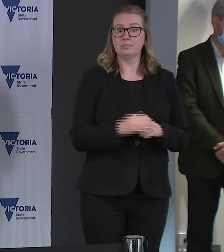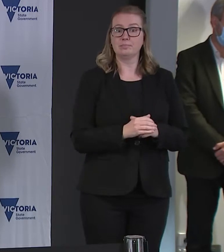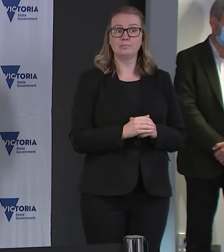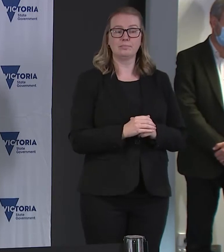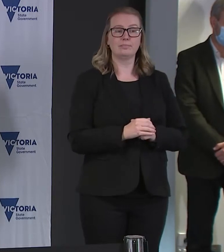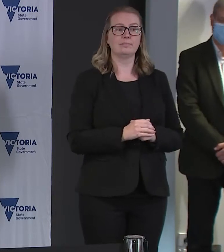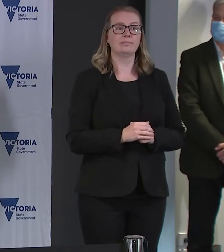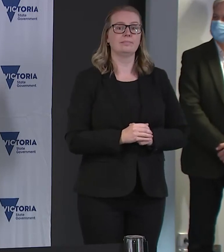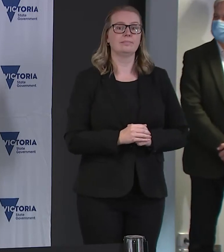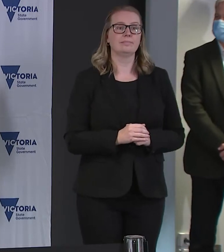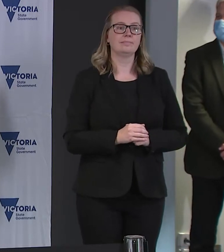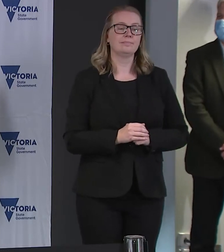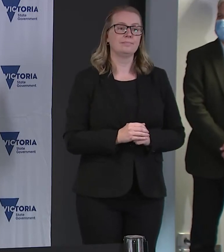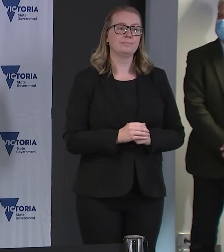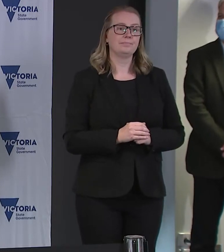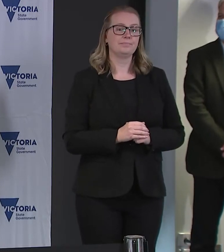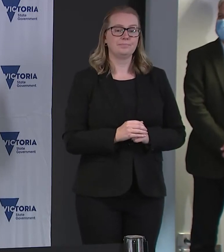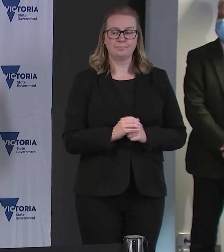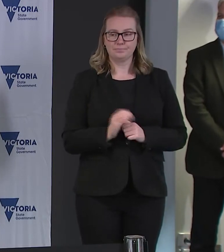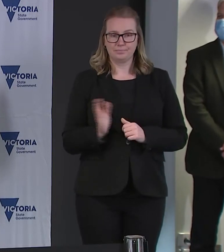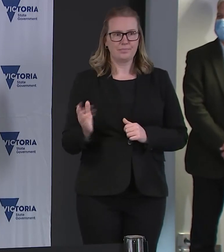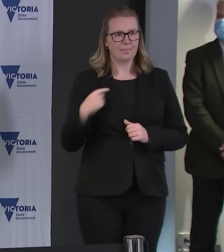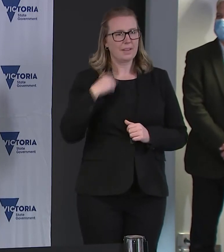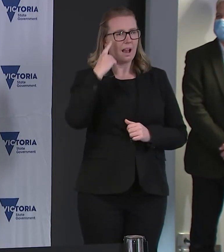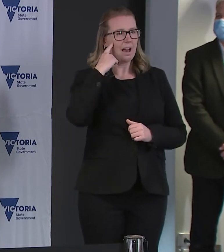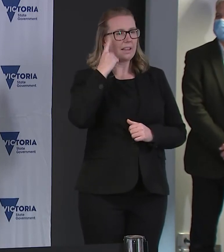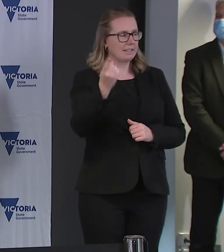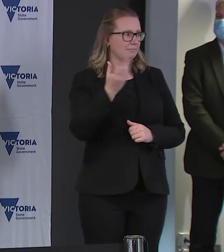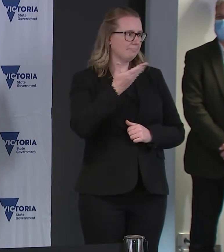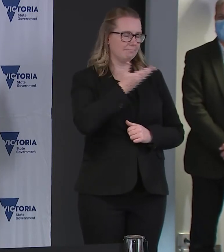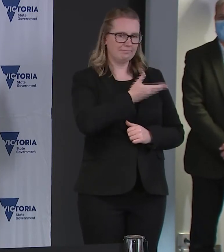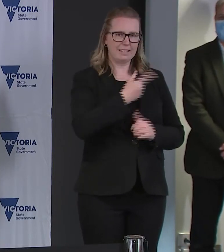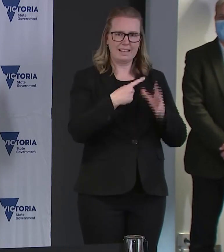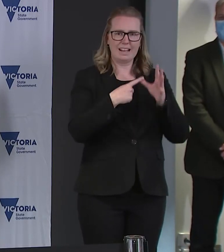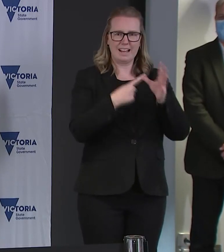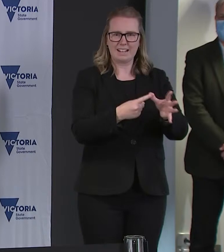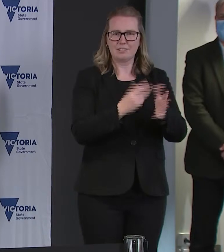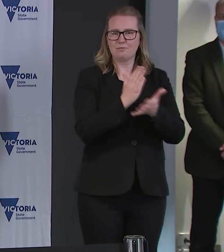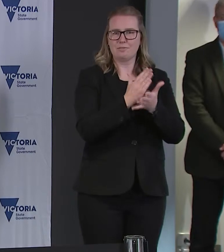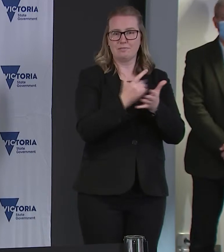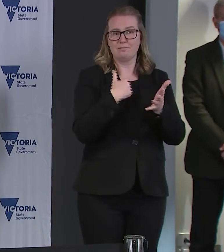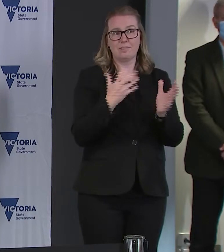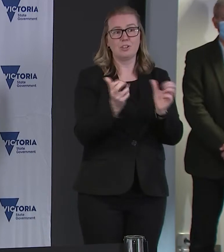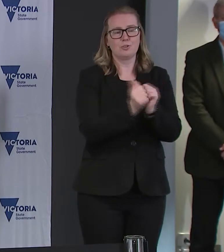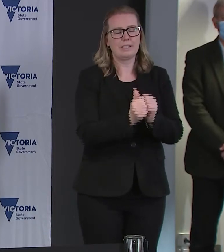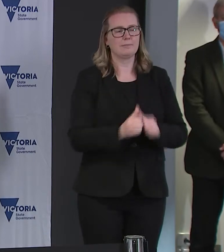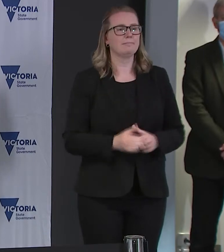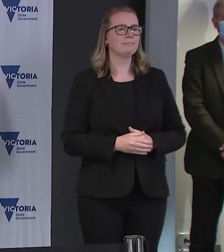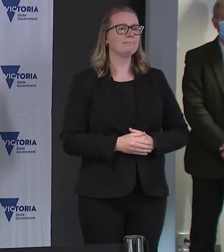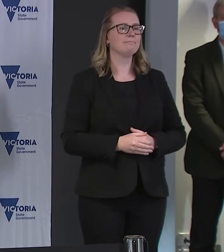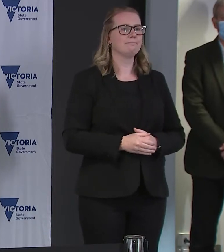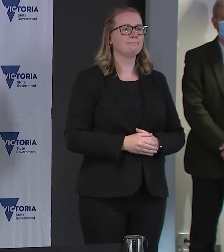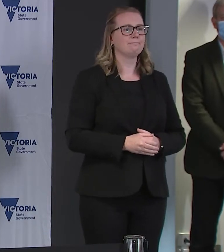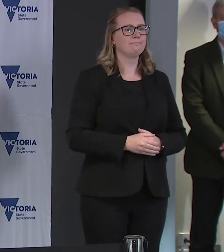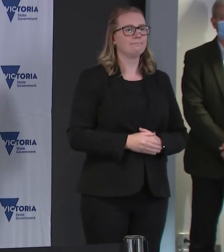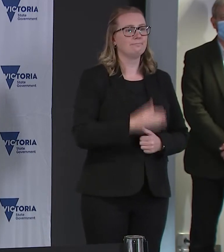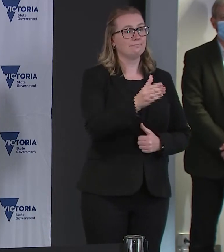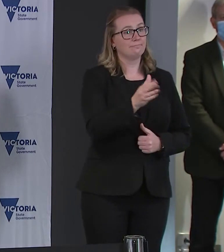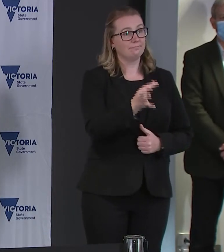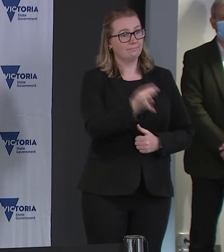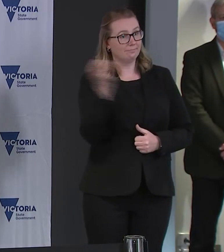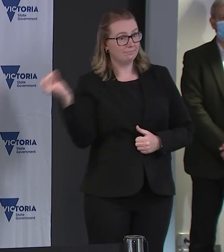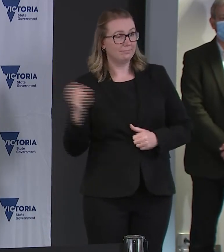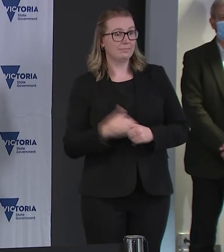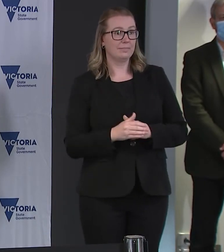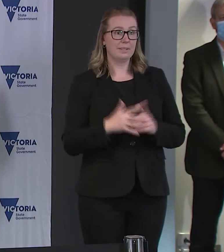scenario. I think Professor Sutton answered that, and I fully agree with his answer. Yeah. Also, is there any evidence that